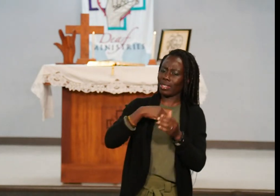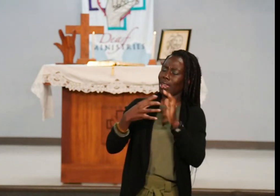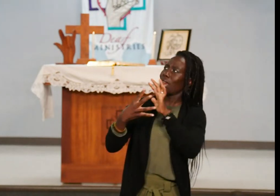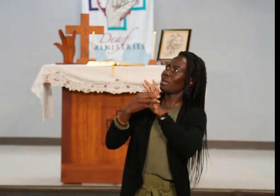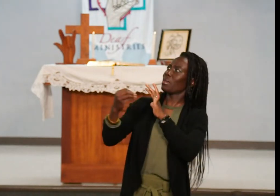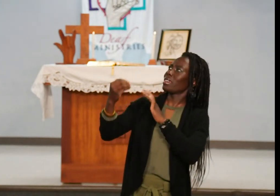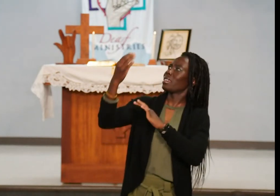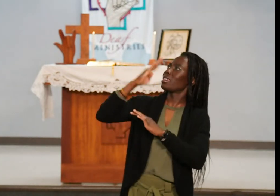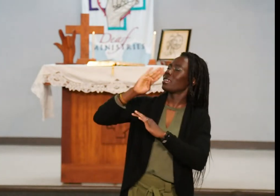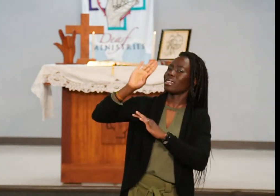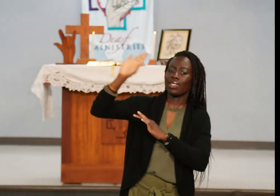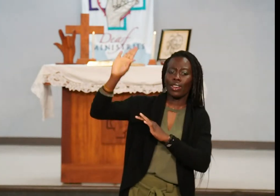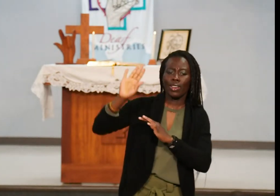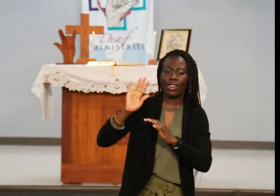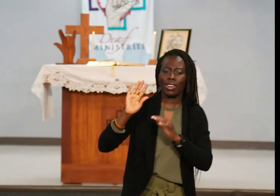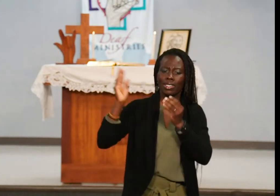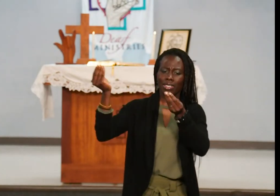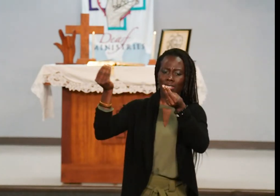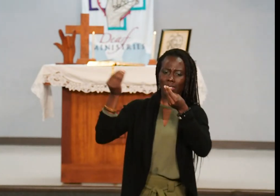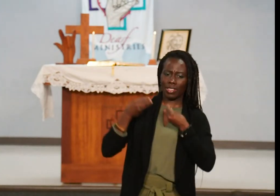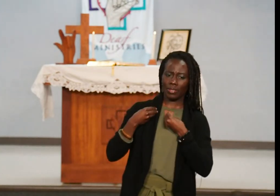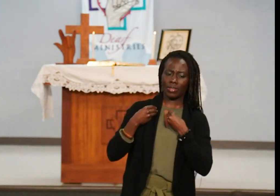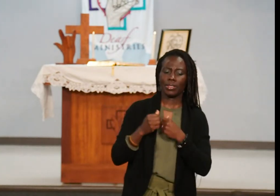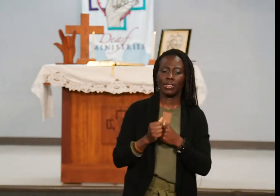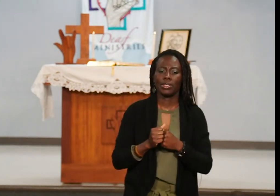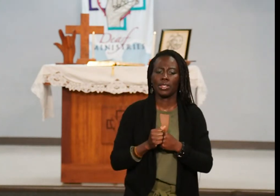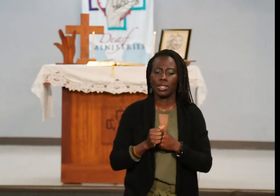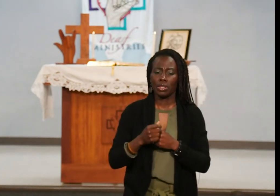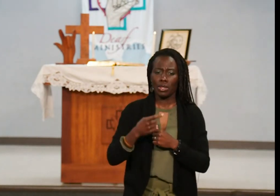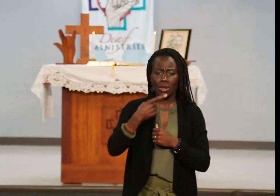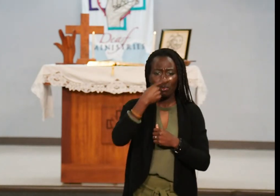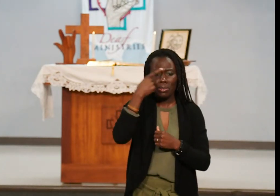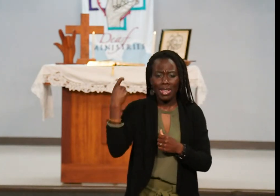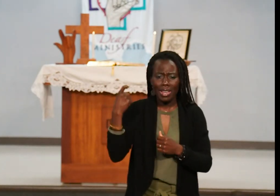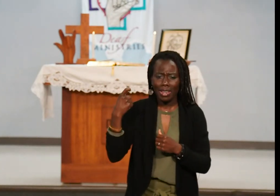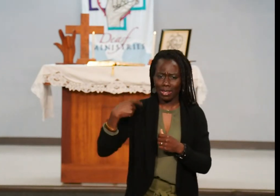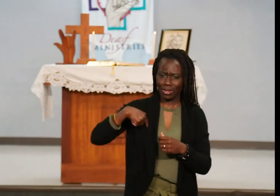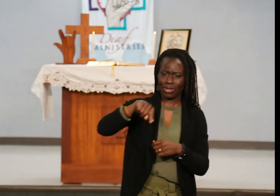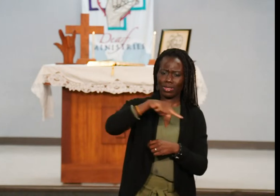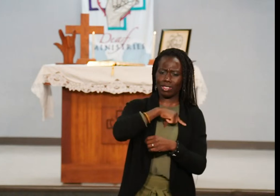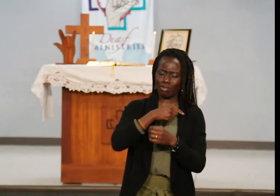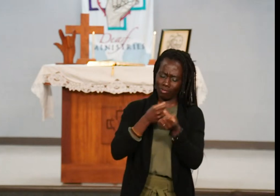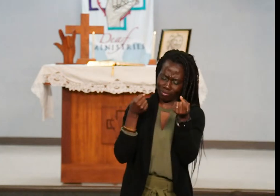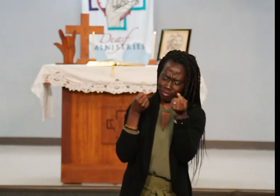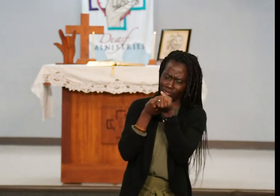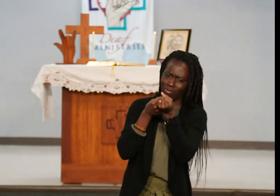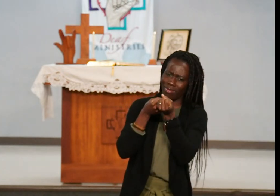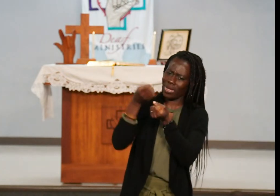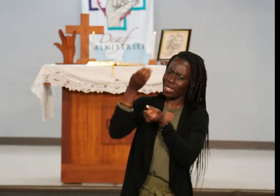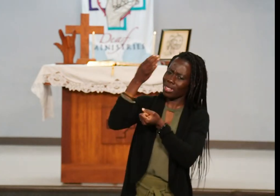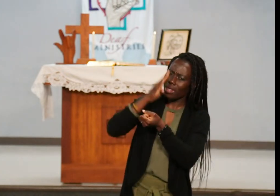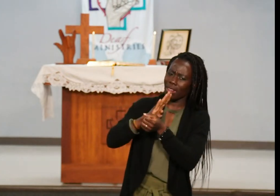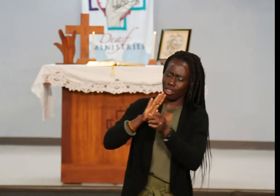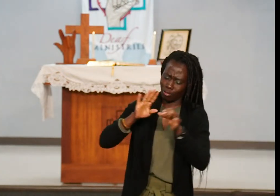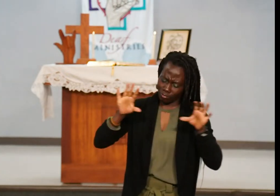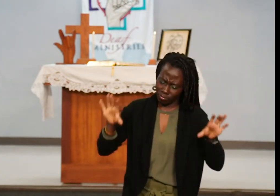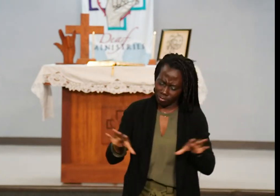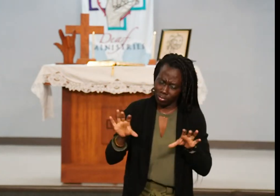And we, as we always do, follow His model in also giving to